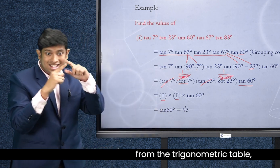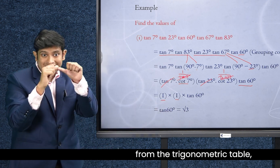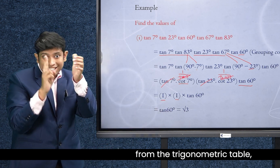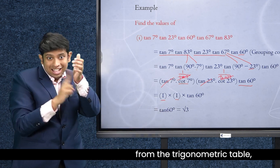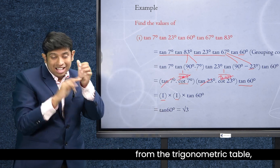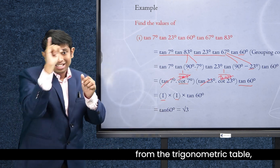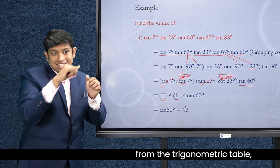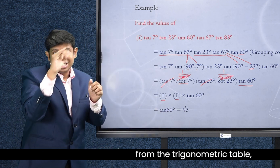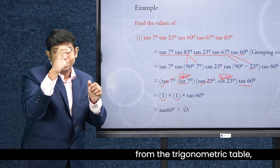From trigonometric table,